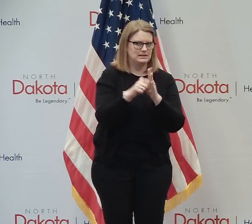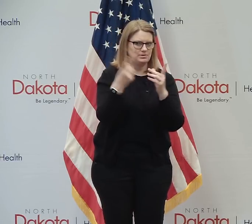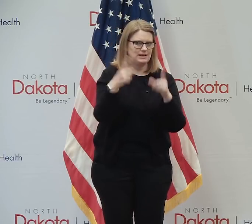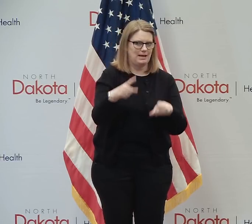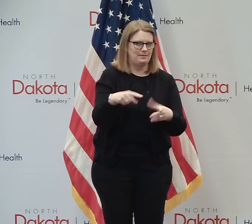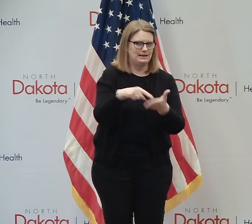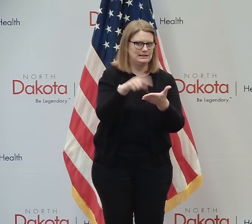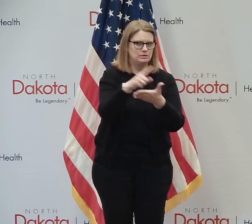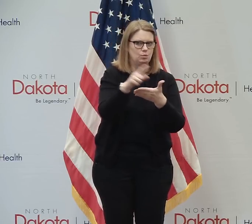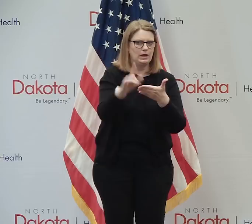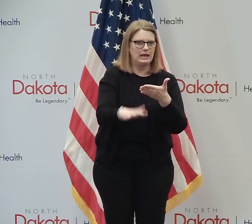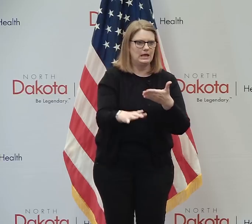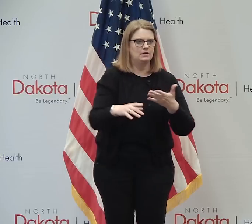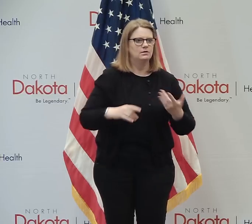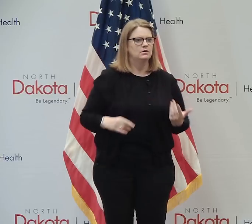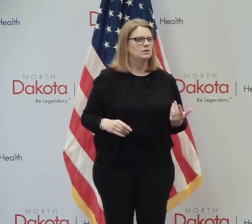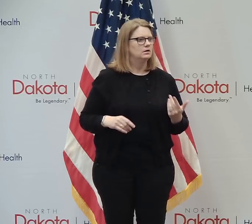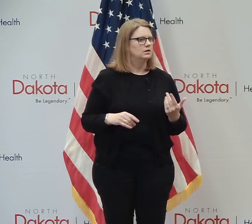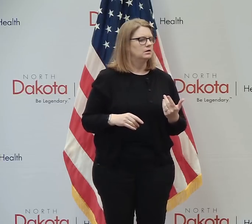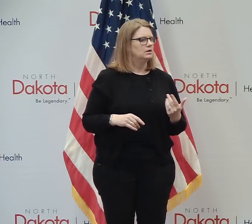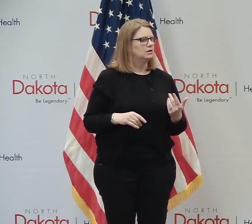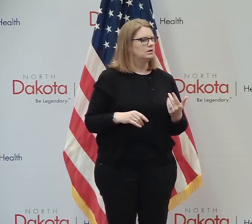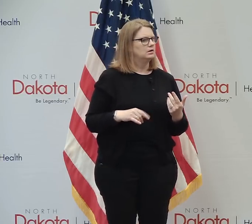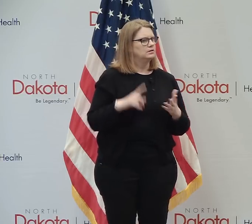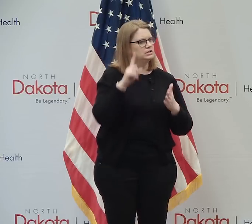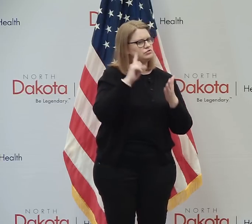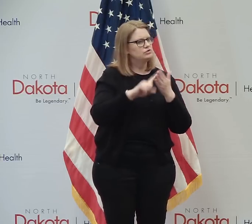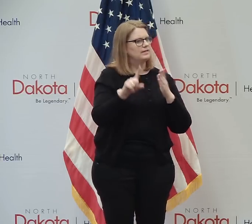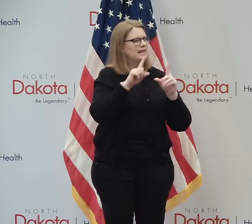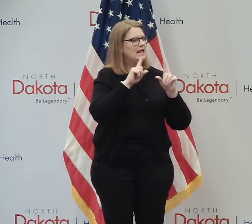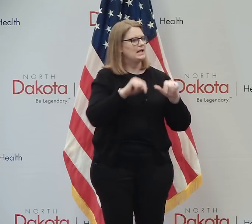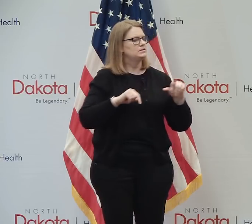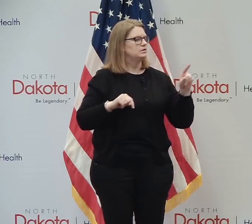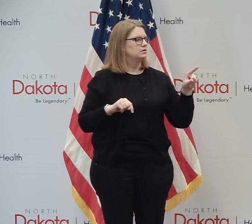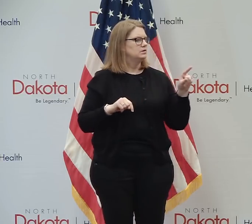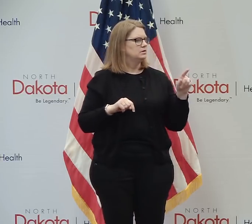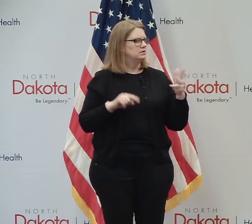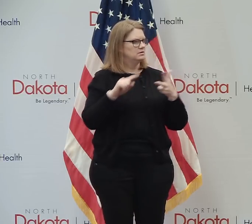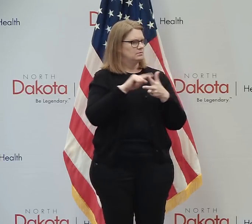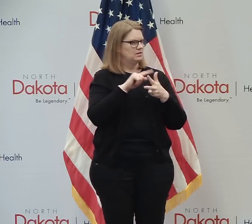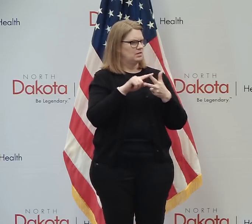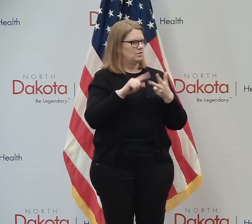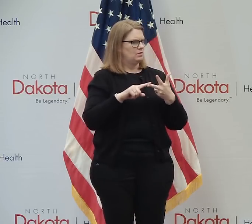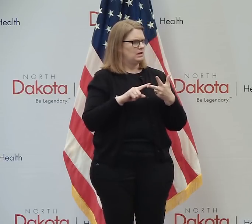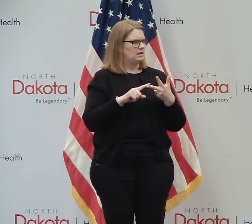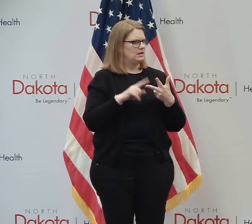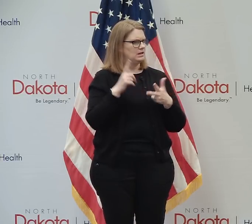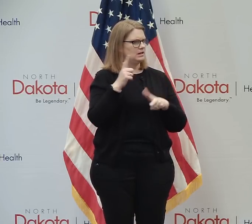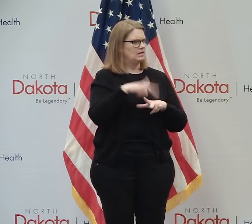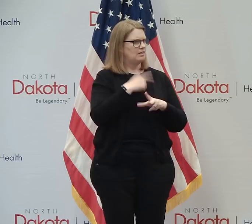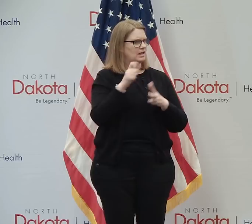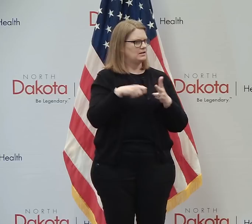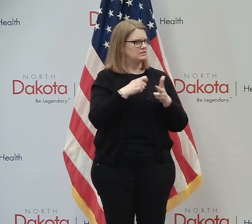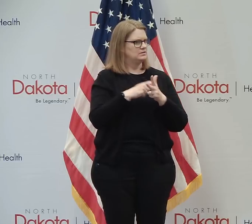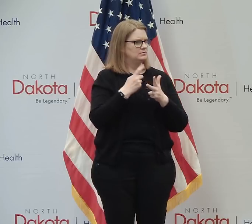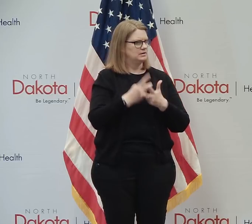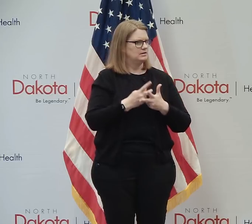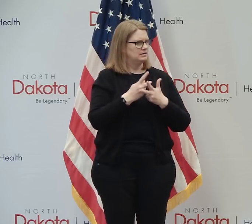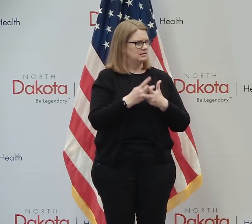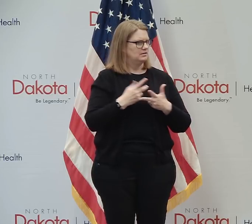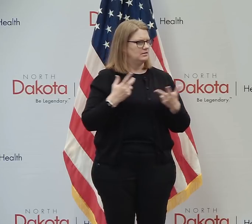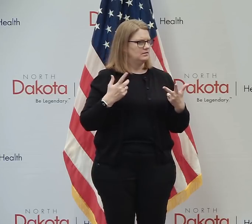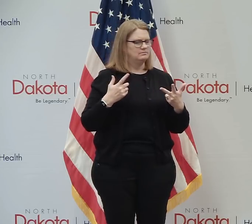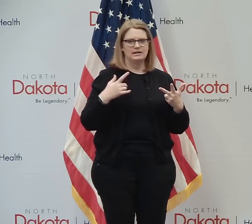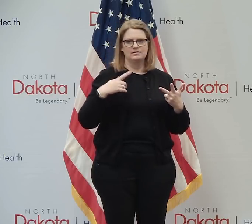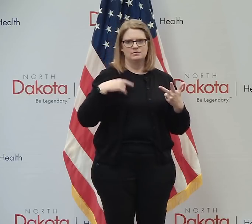weekend. Anybody over there looking up the answer about the 3 long-term care facilities? No